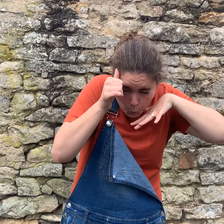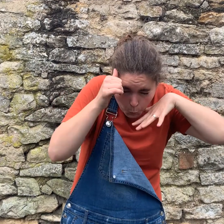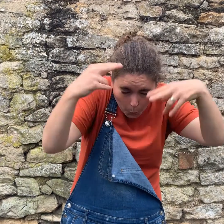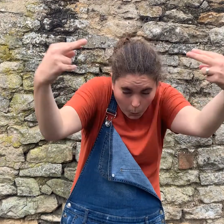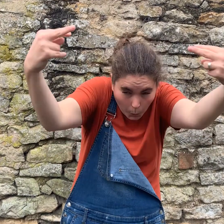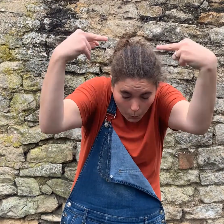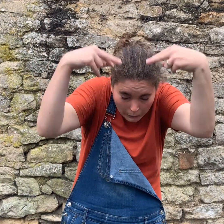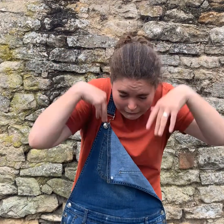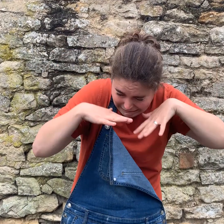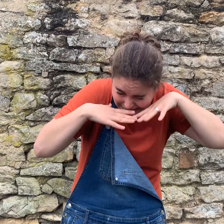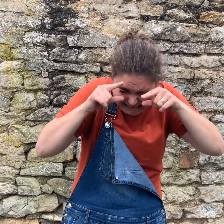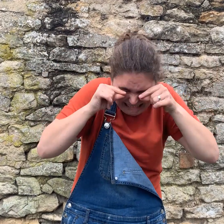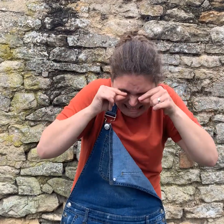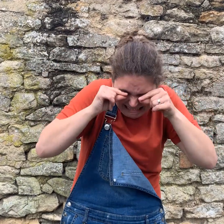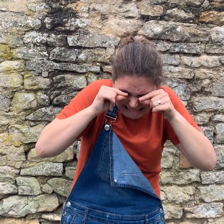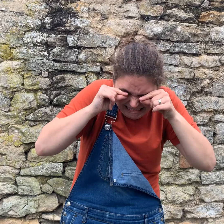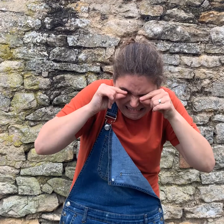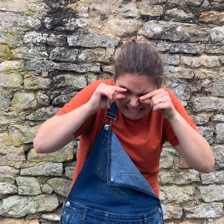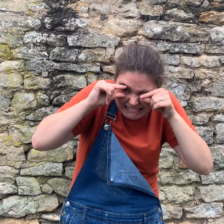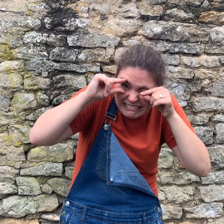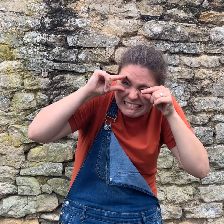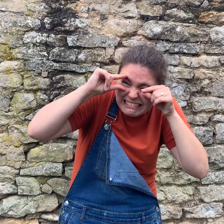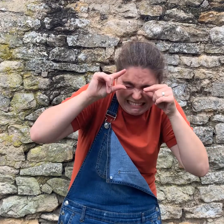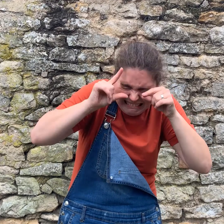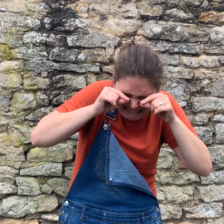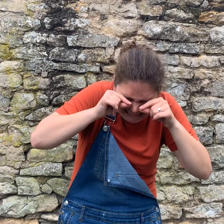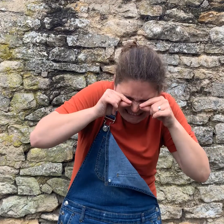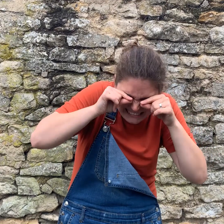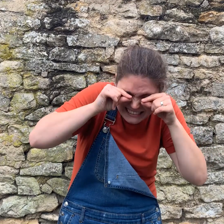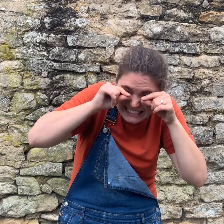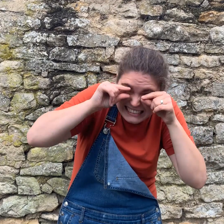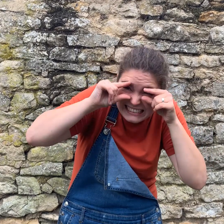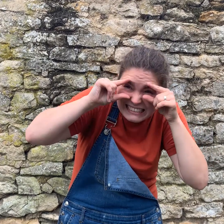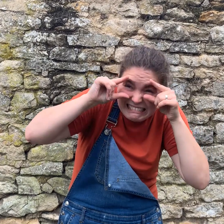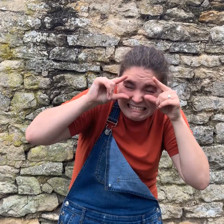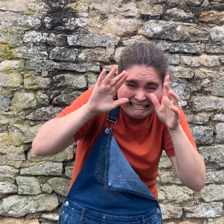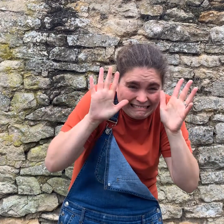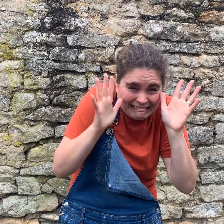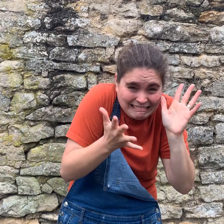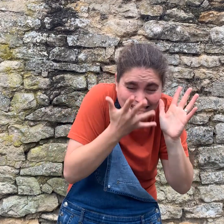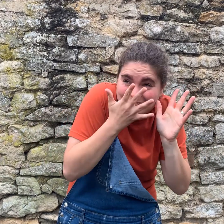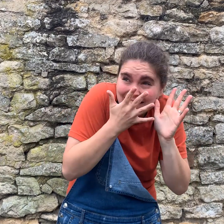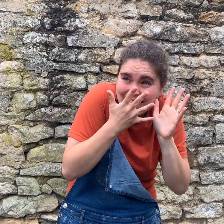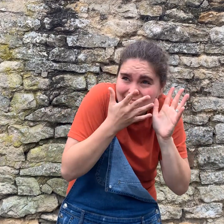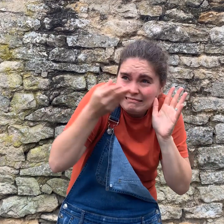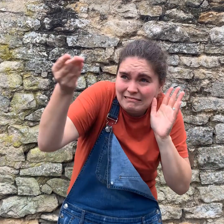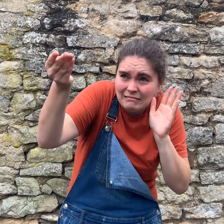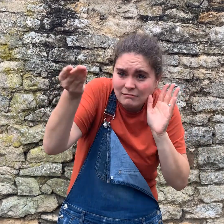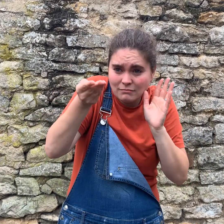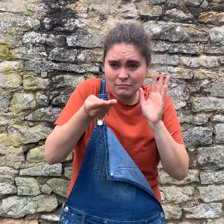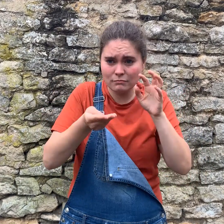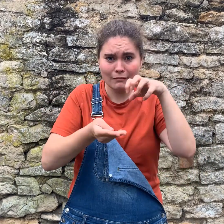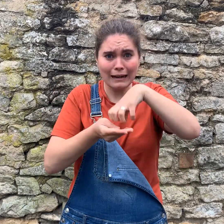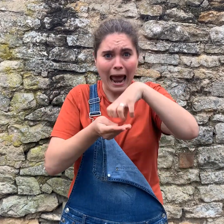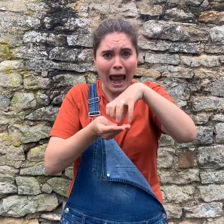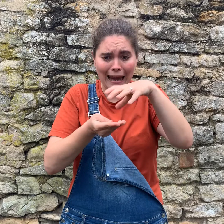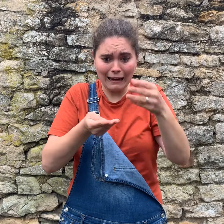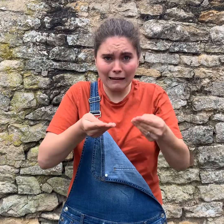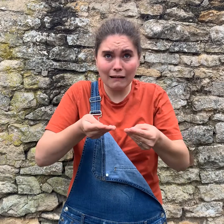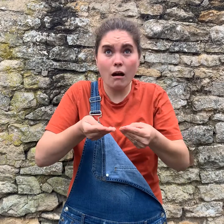so embarrassed. I could feel all of them looking at me. When I opened my eyes, they gave me a piece